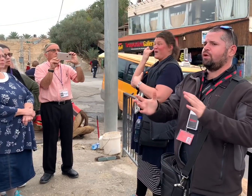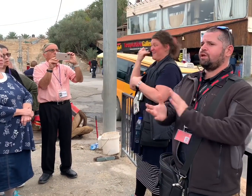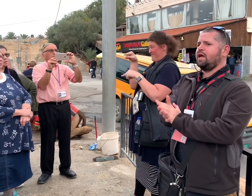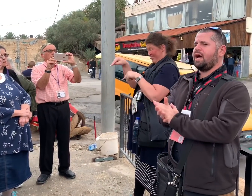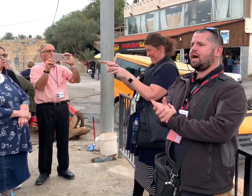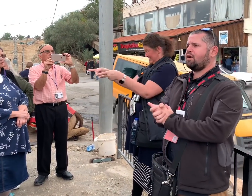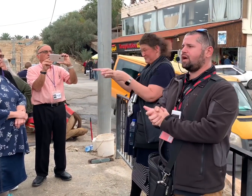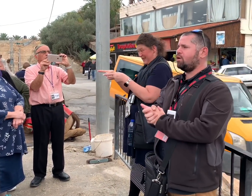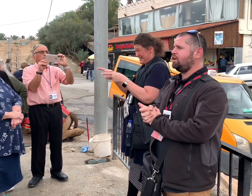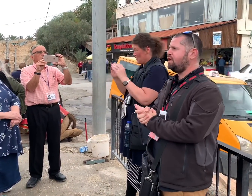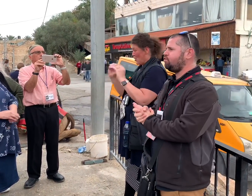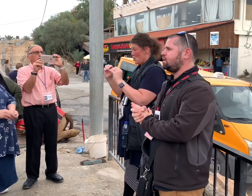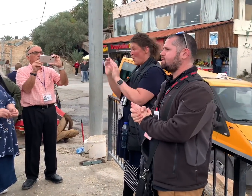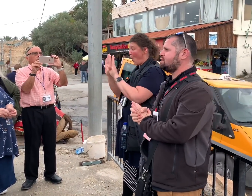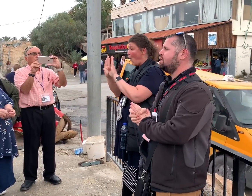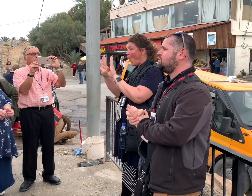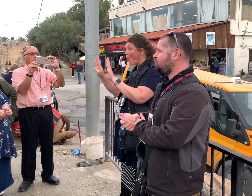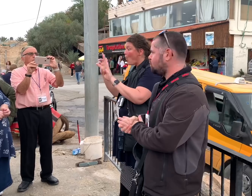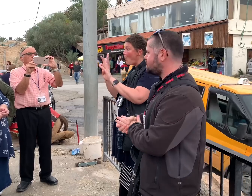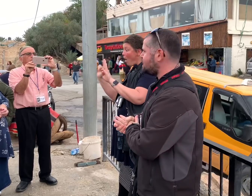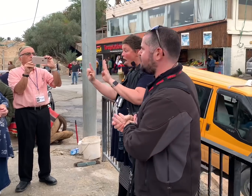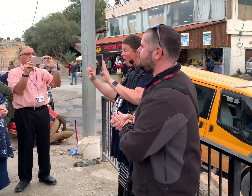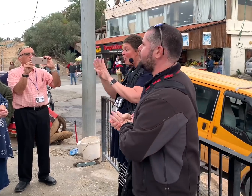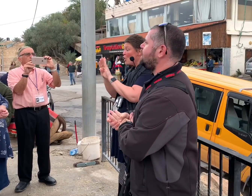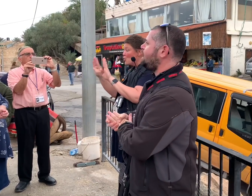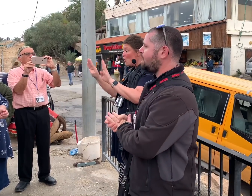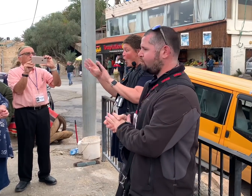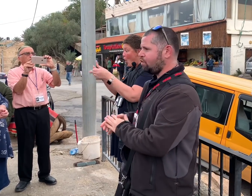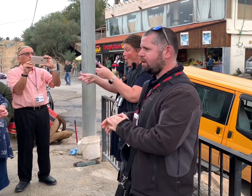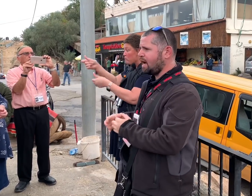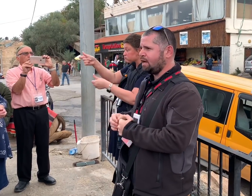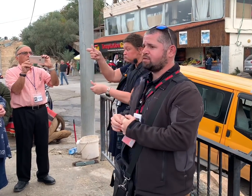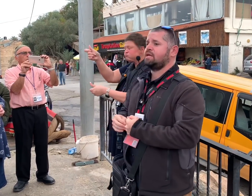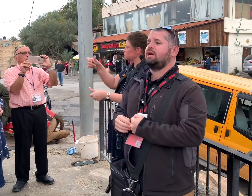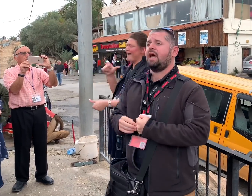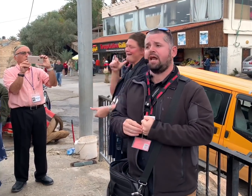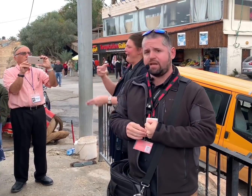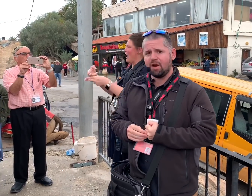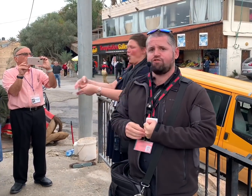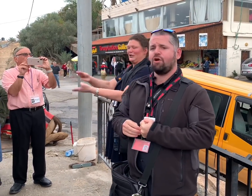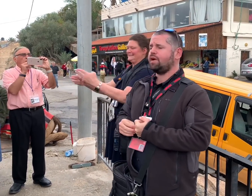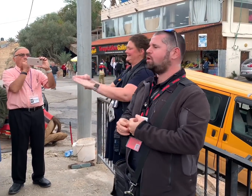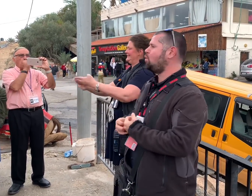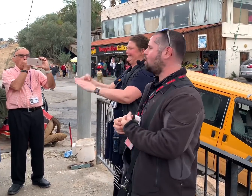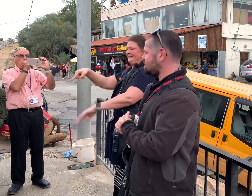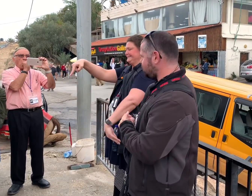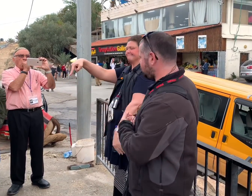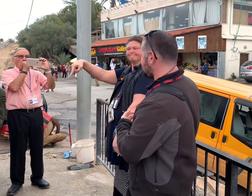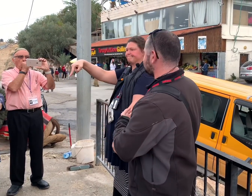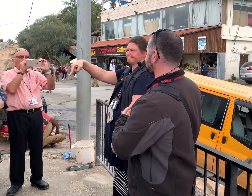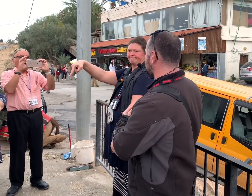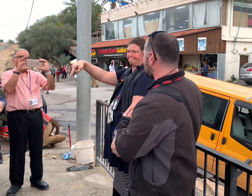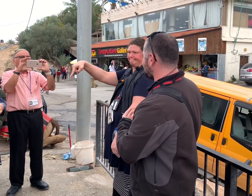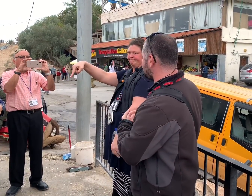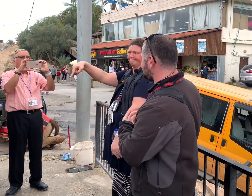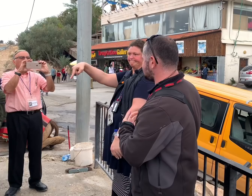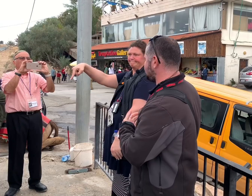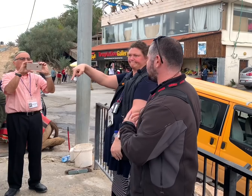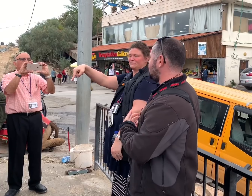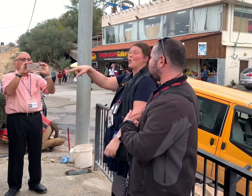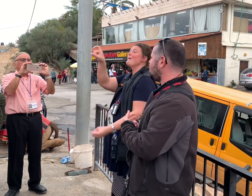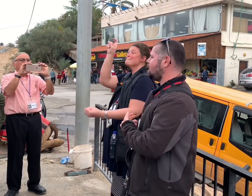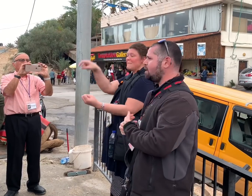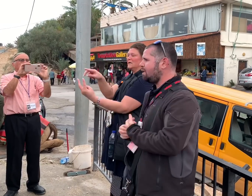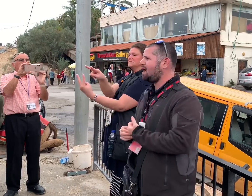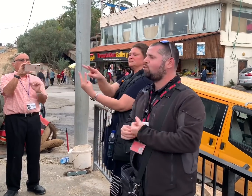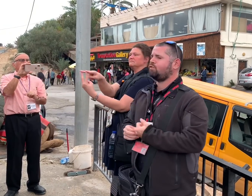mayor, that are the conditions for city in ancient times. And there Jericho was the first one in